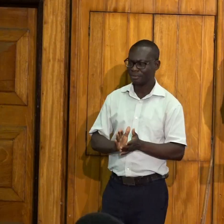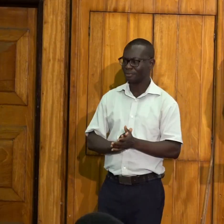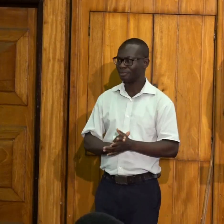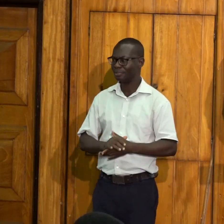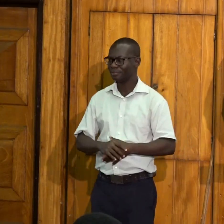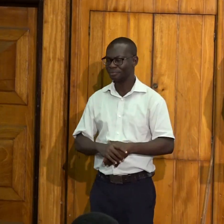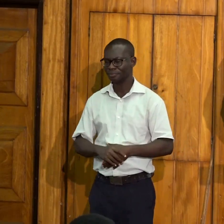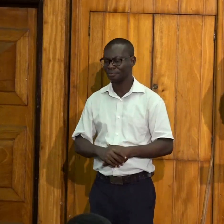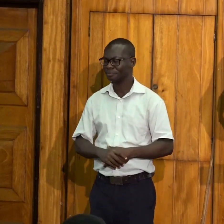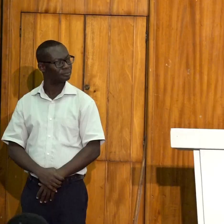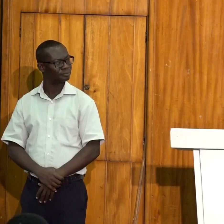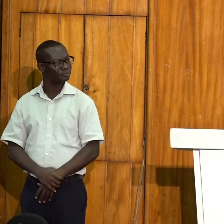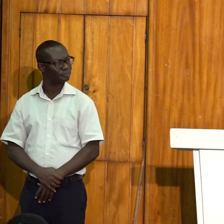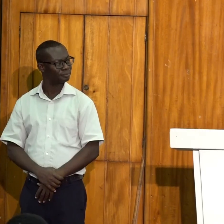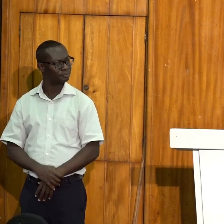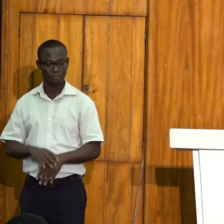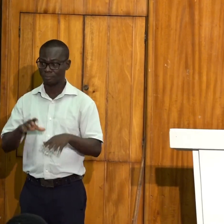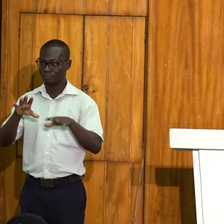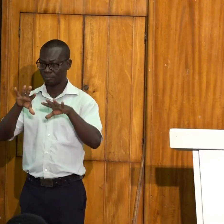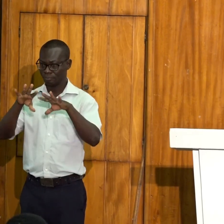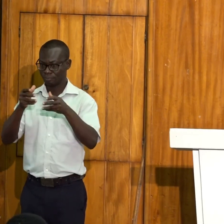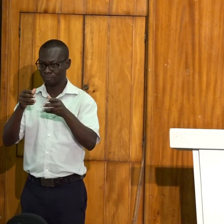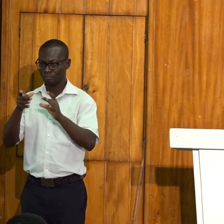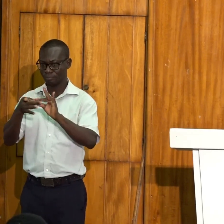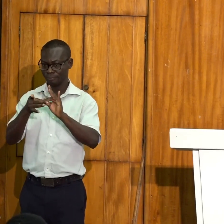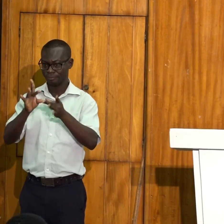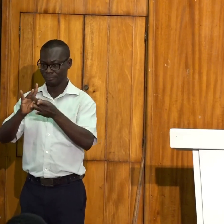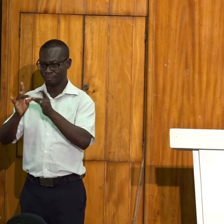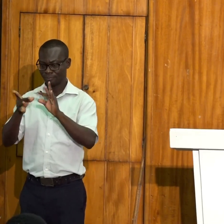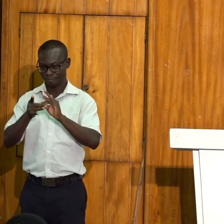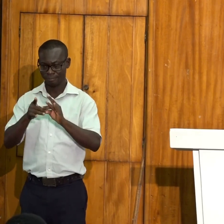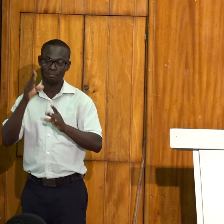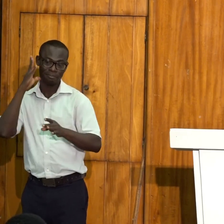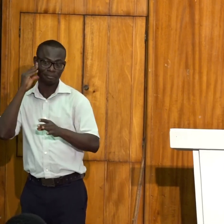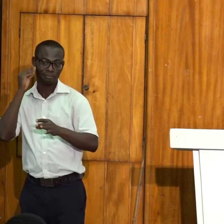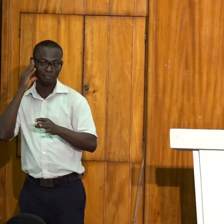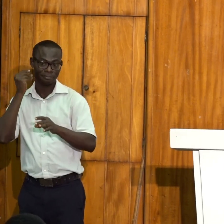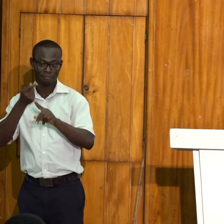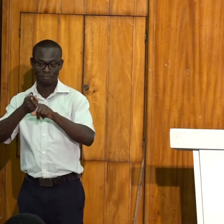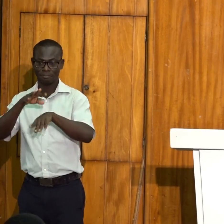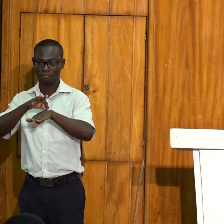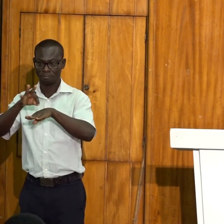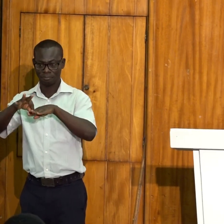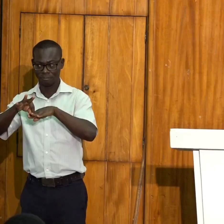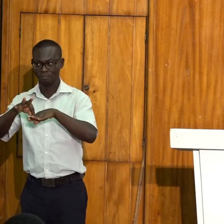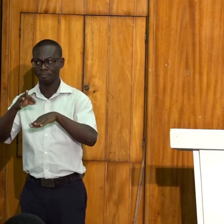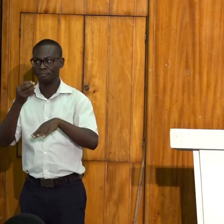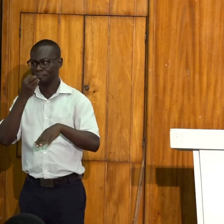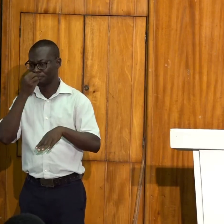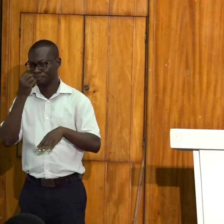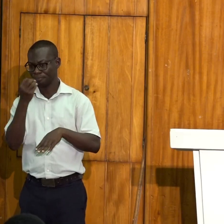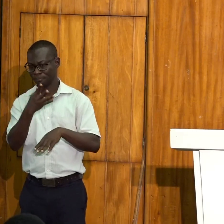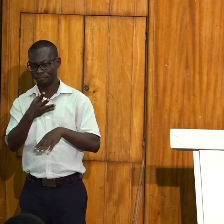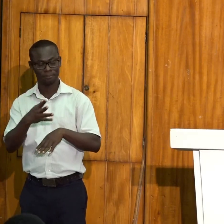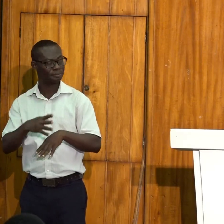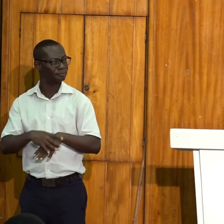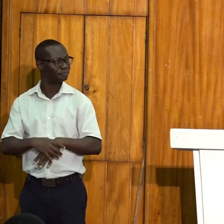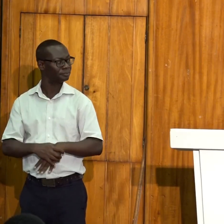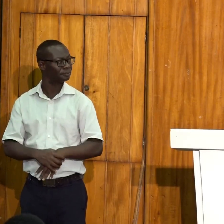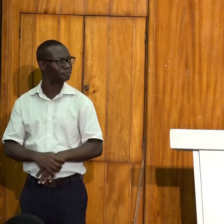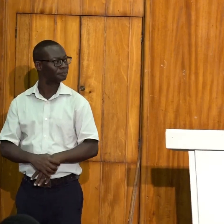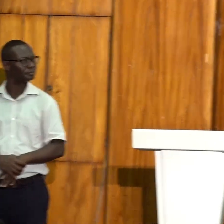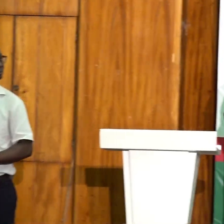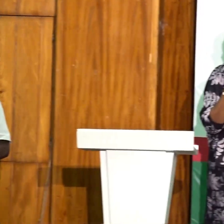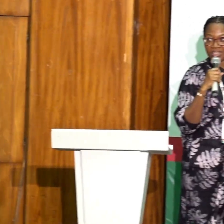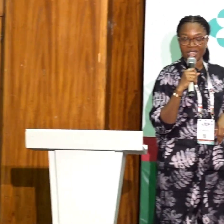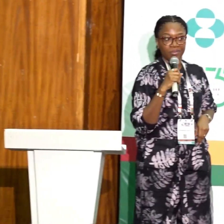Thanks so much, Jason, for sharing to share her experience from the field. So handing over, I'm going to be a